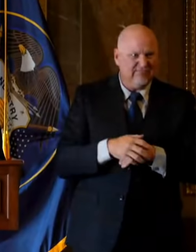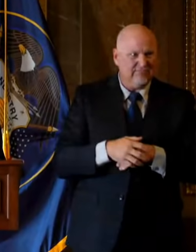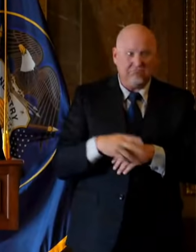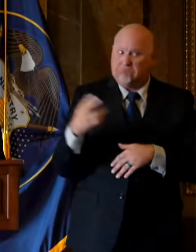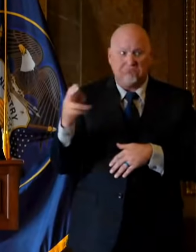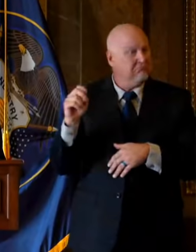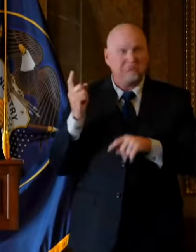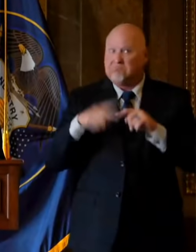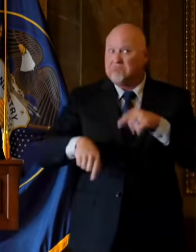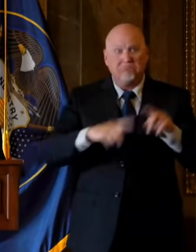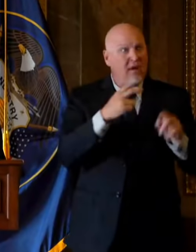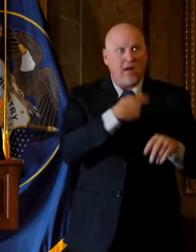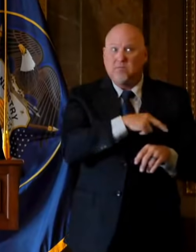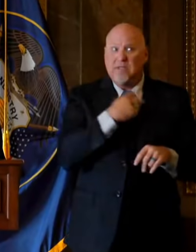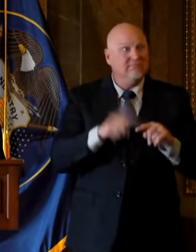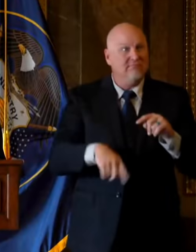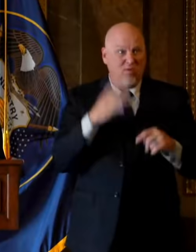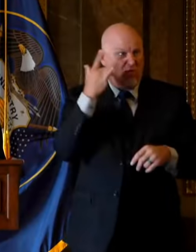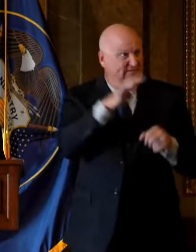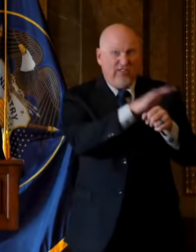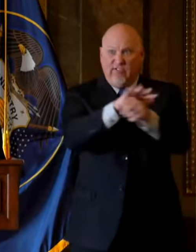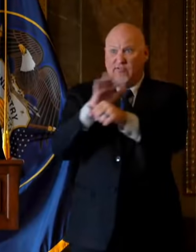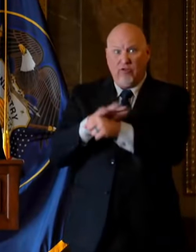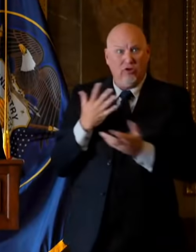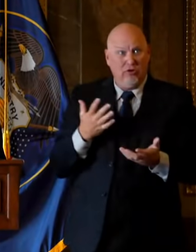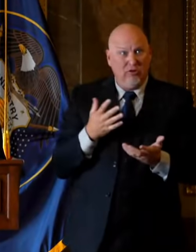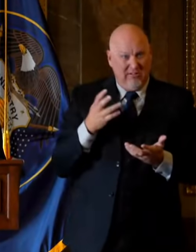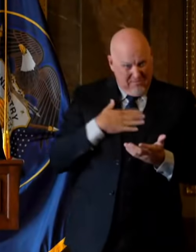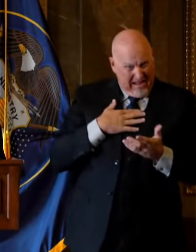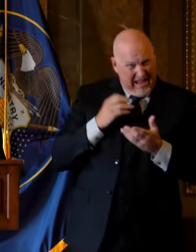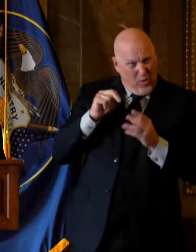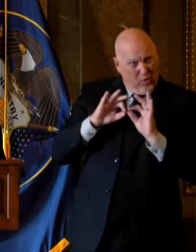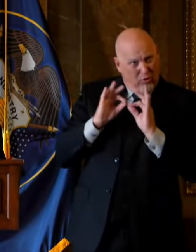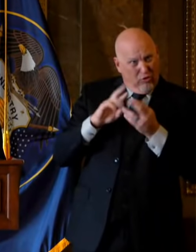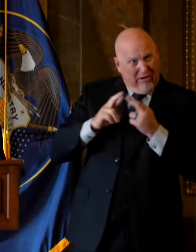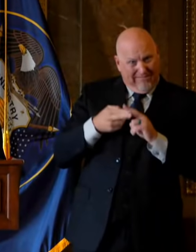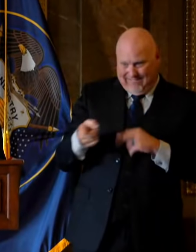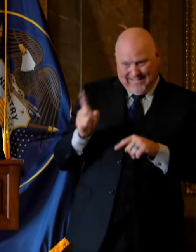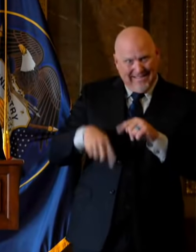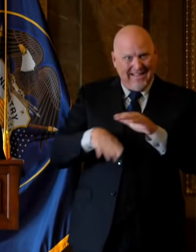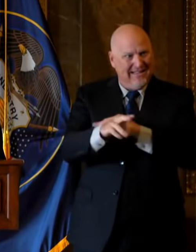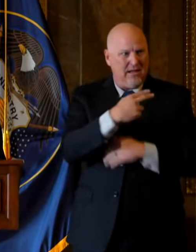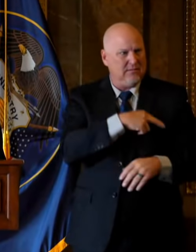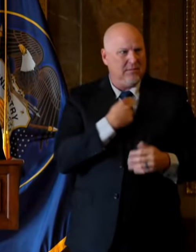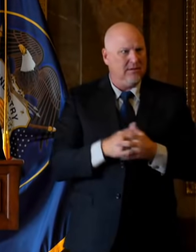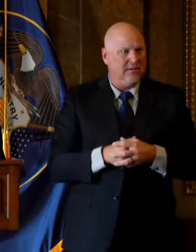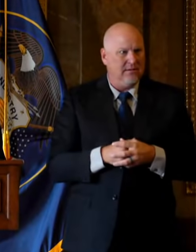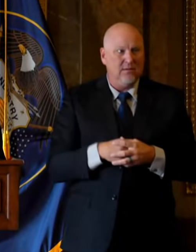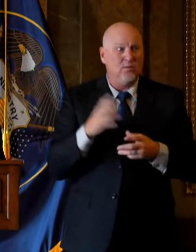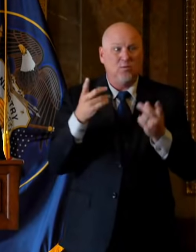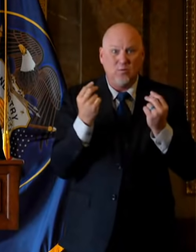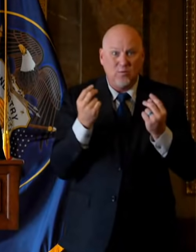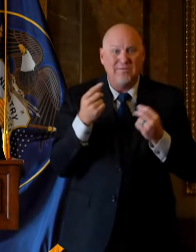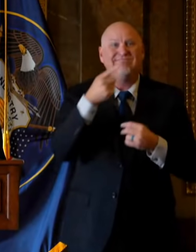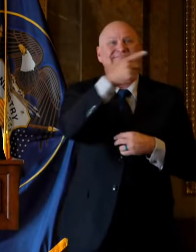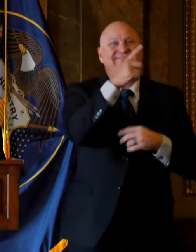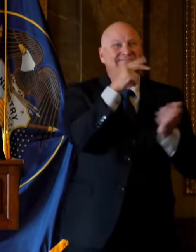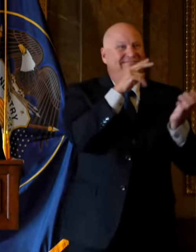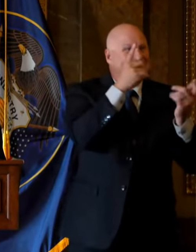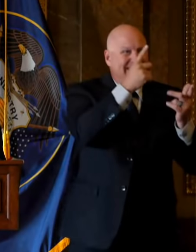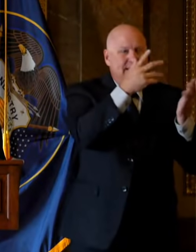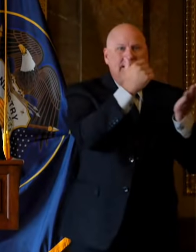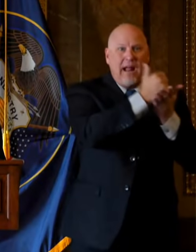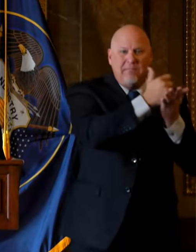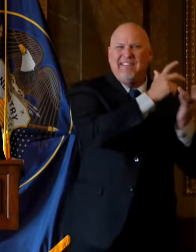pediatric beds. Now, fortunately, we were able to take oxygen home, and that family member is doing well now. But those are the types